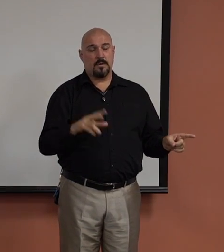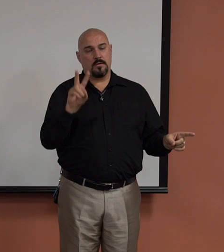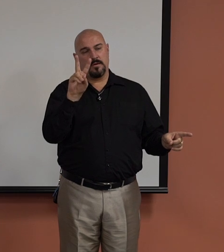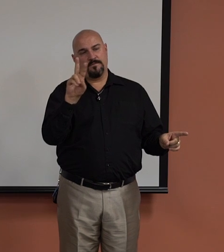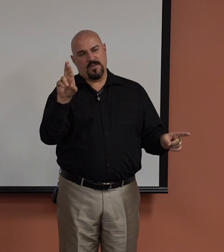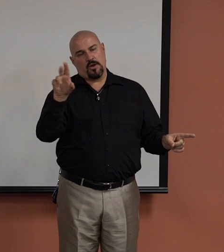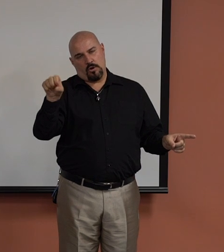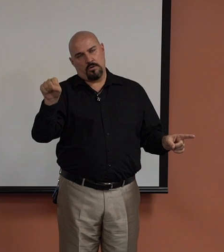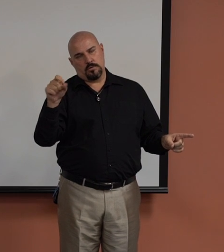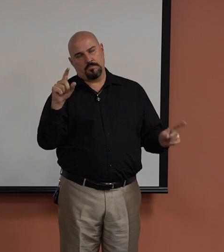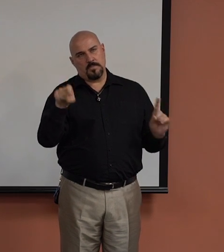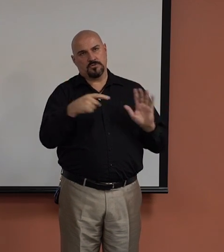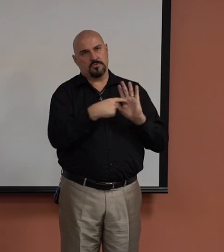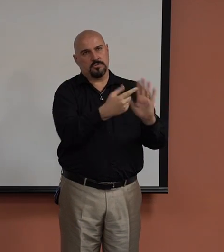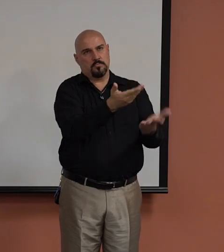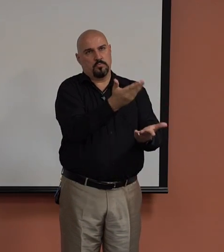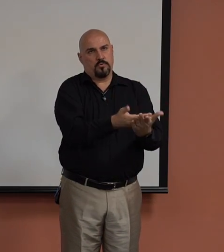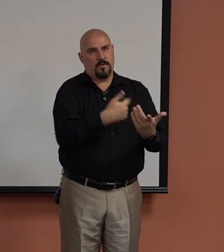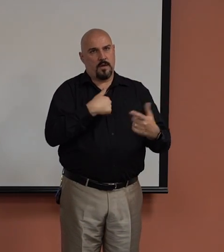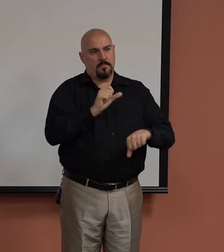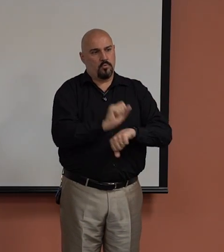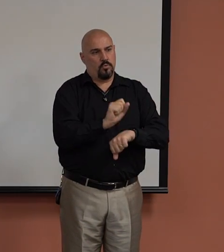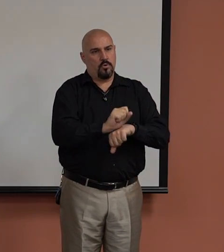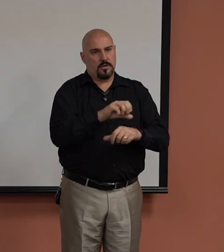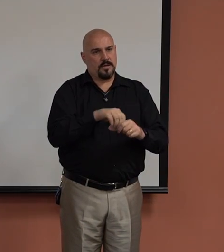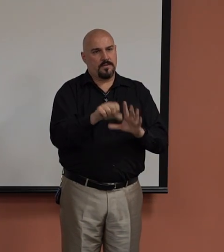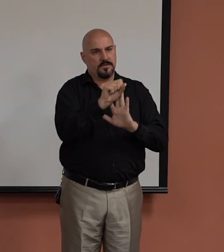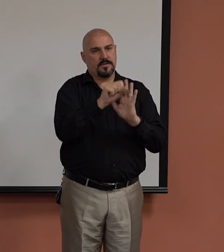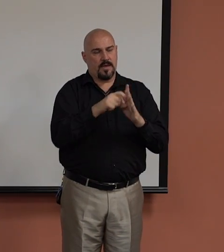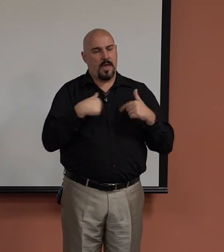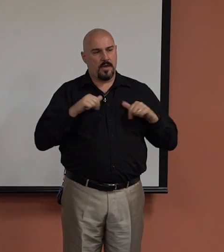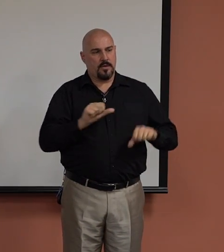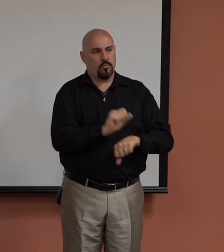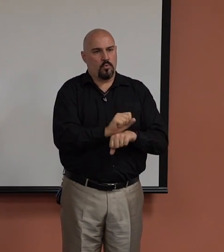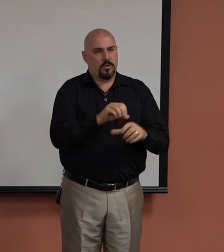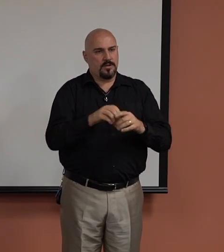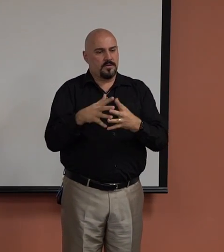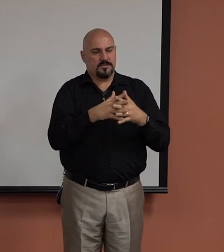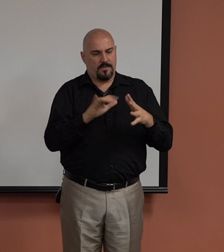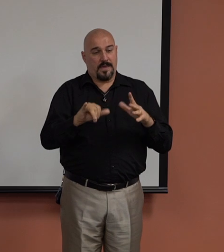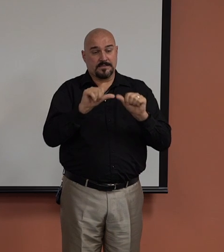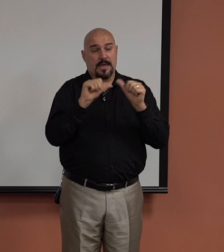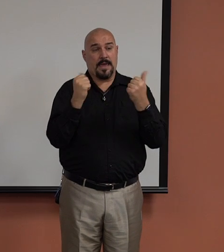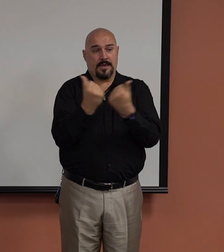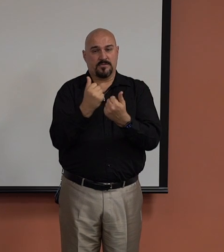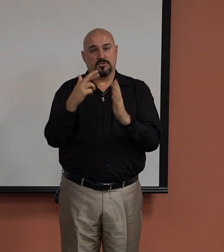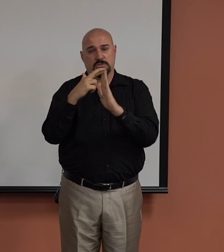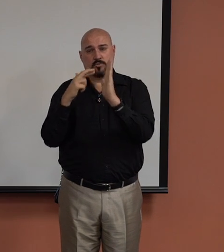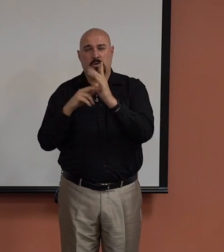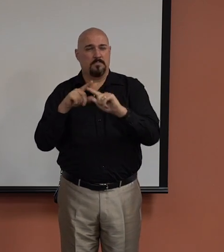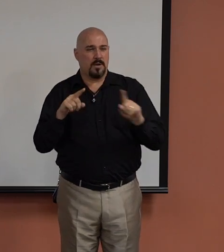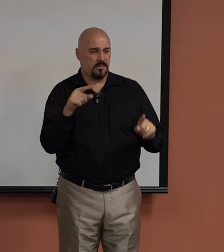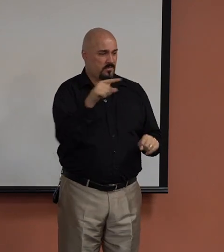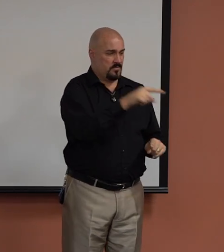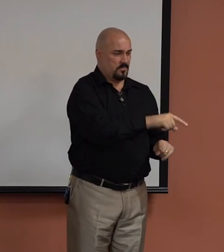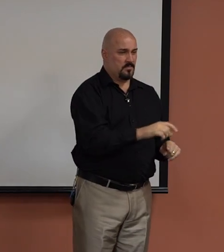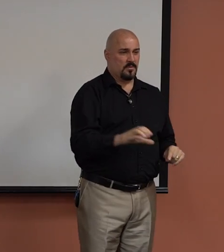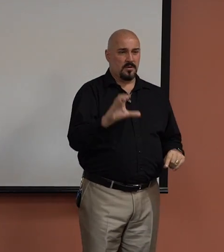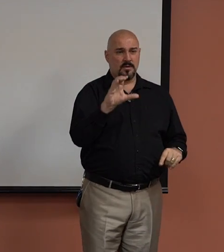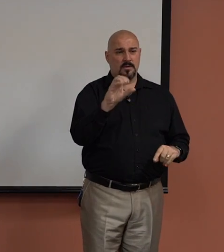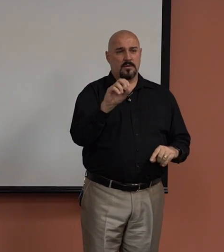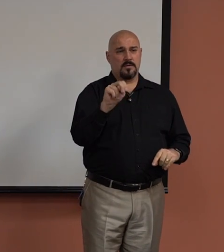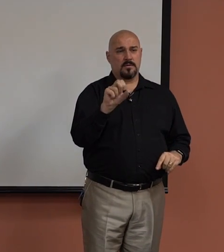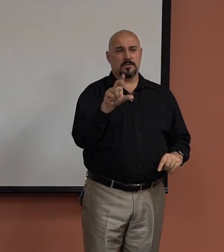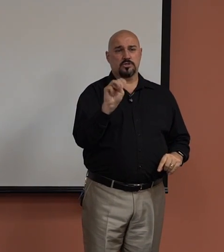work in the States. But that's one of our agency rules. Right. Well, But as some- far as those consumer groups, they don't have anything to do with